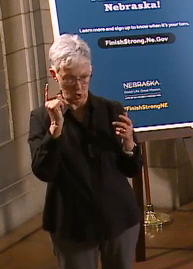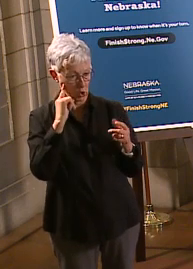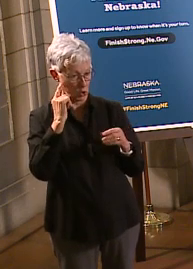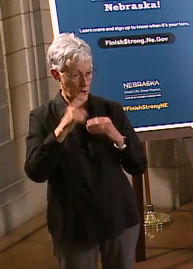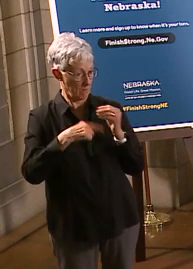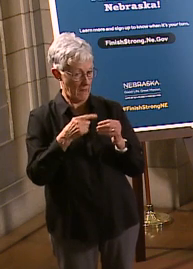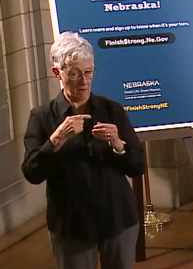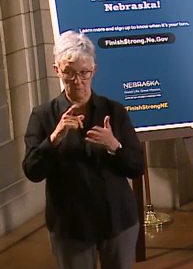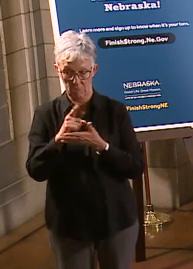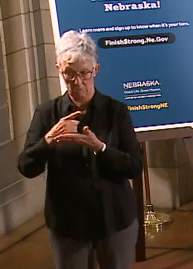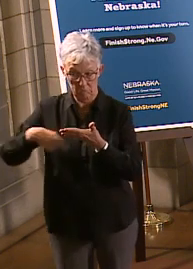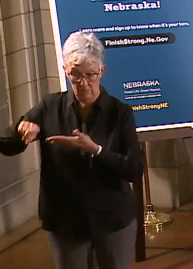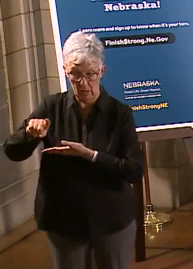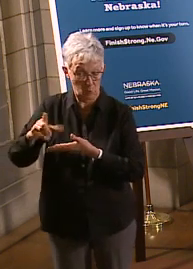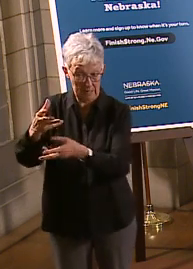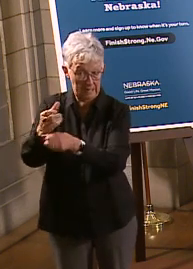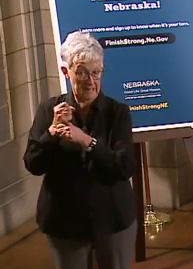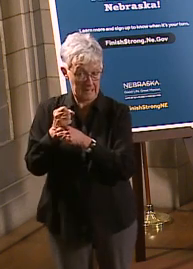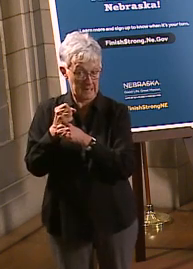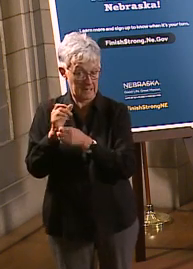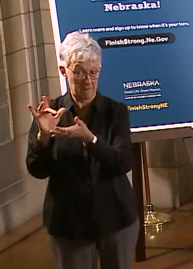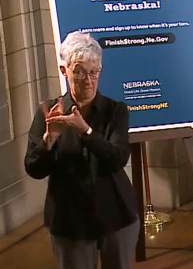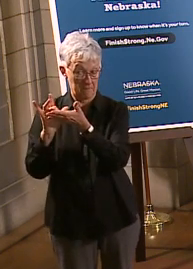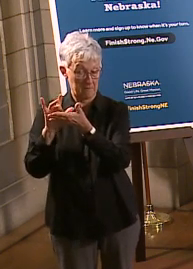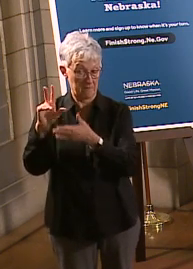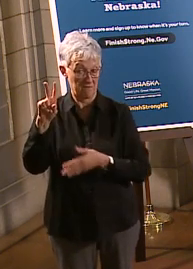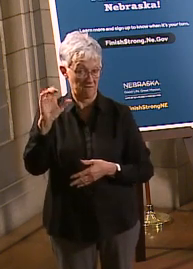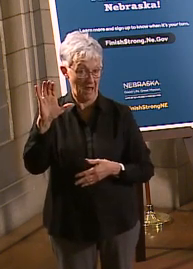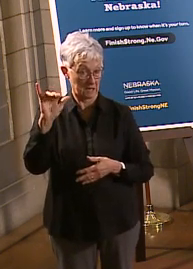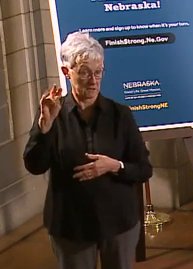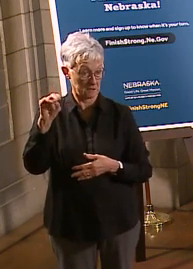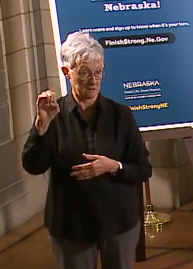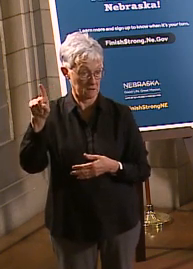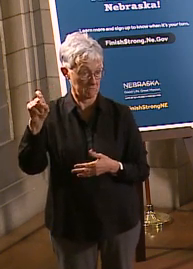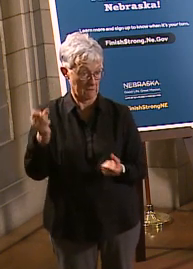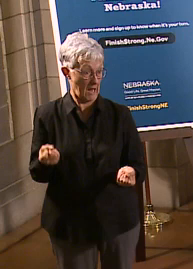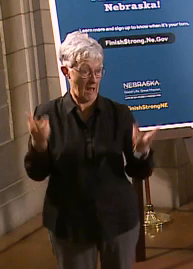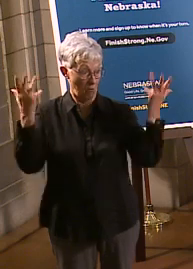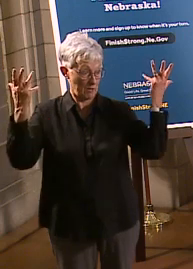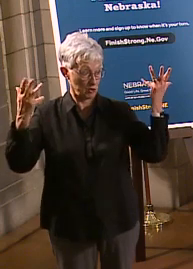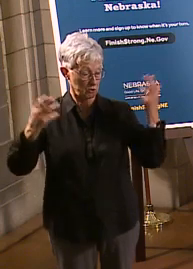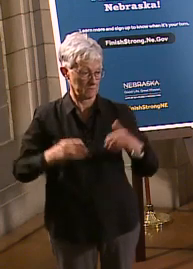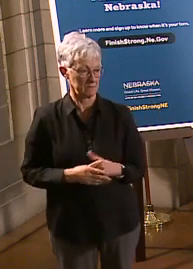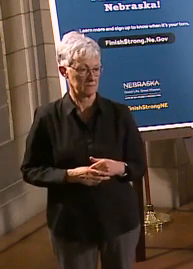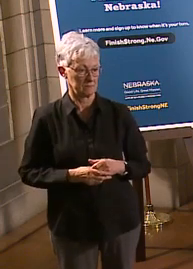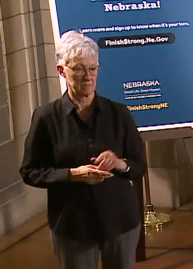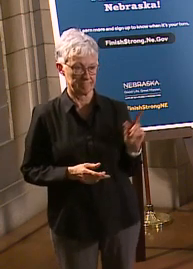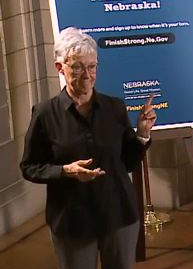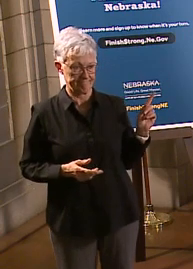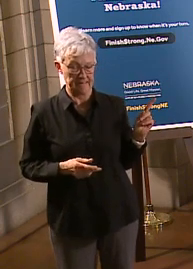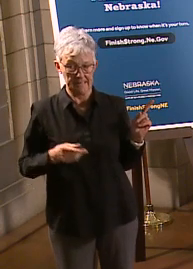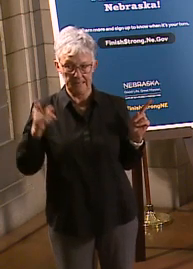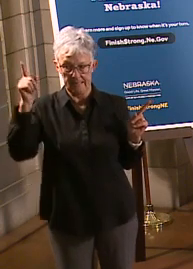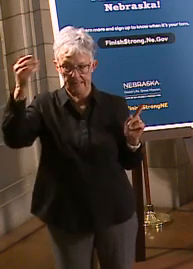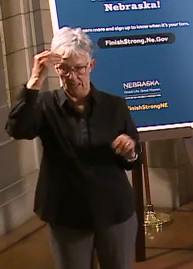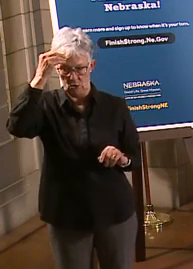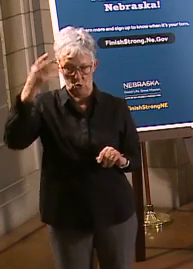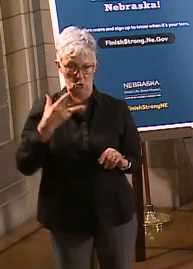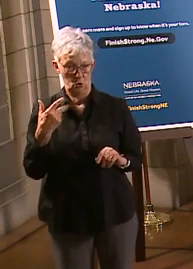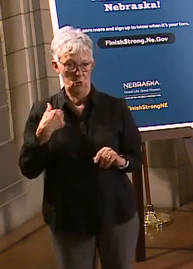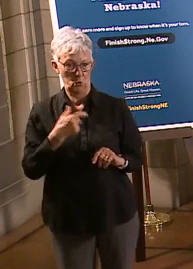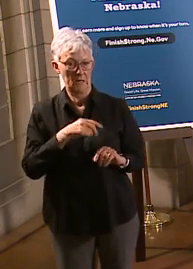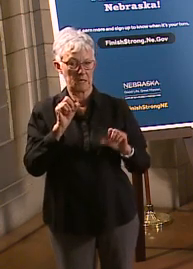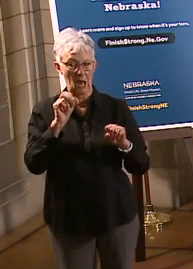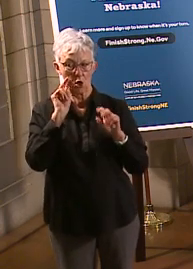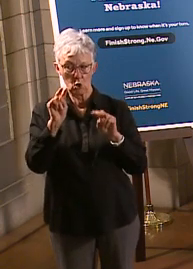next week's vaccine supply. The only new news I can tell you is, again, The federal government has told us generally we can look 3